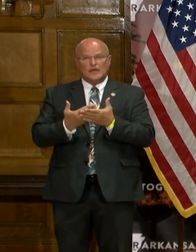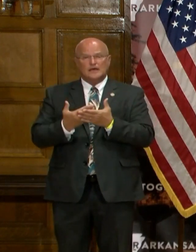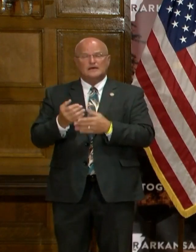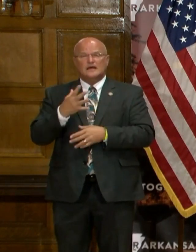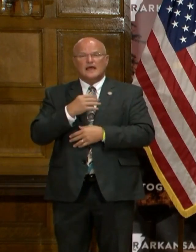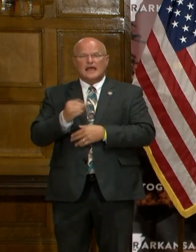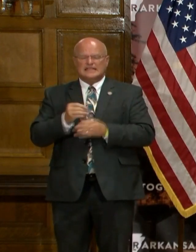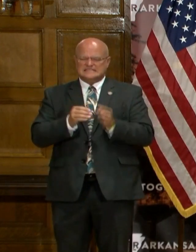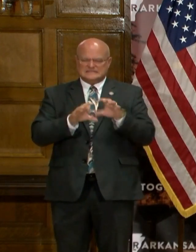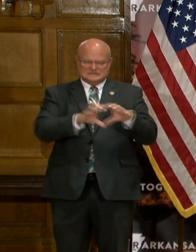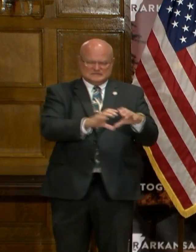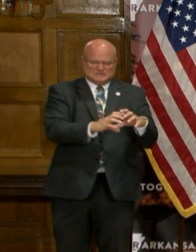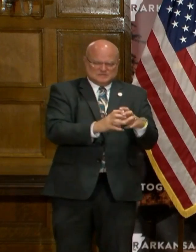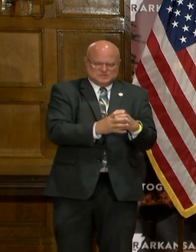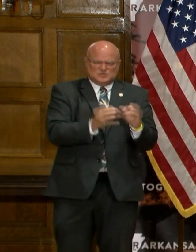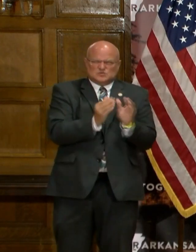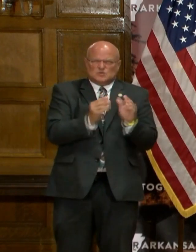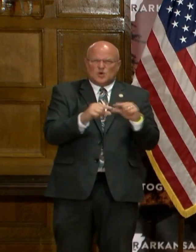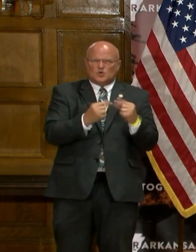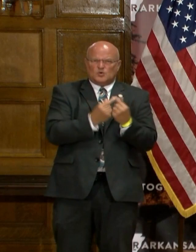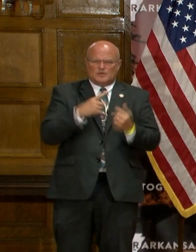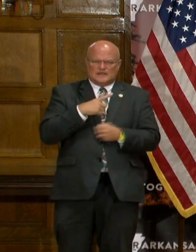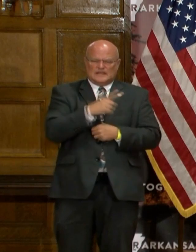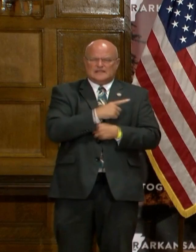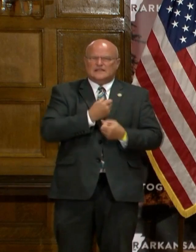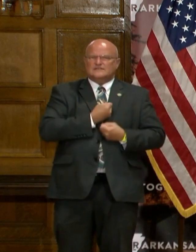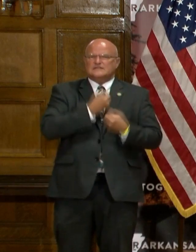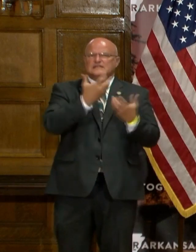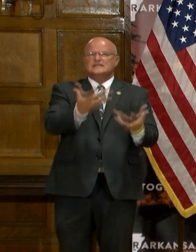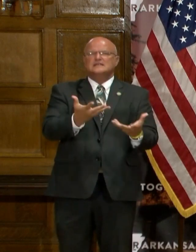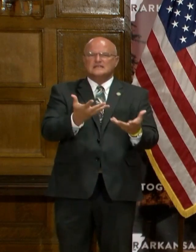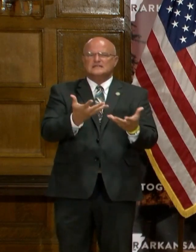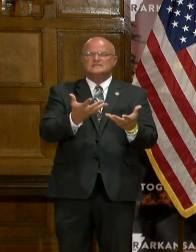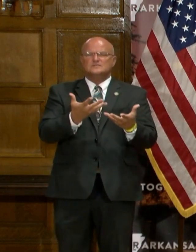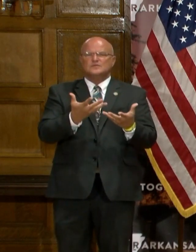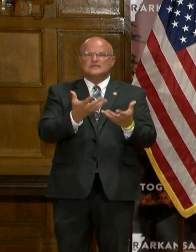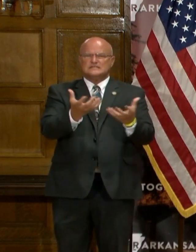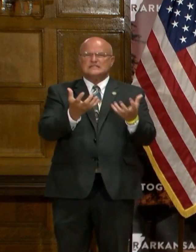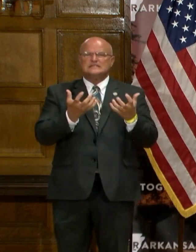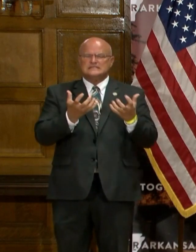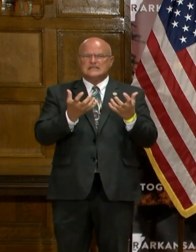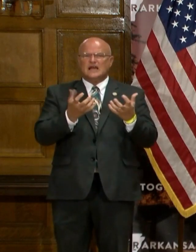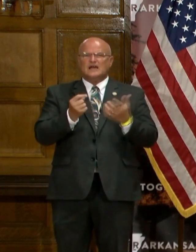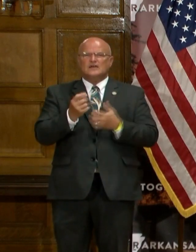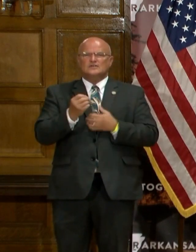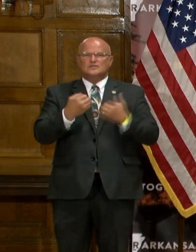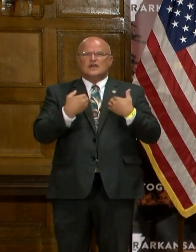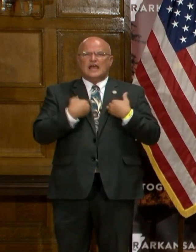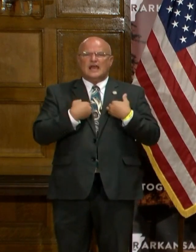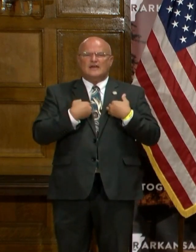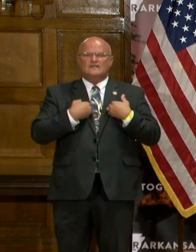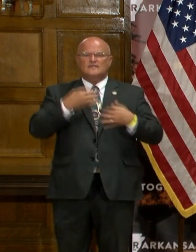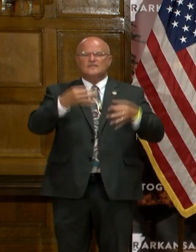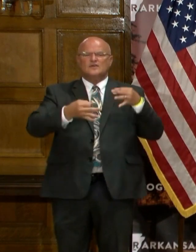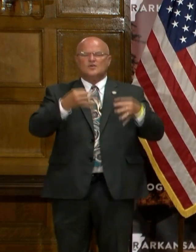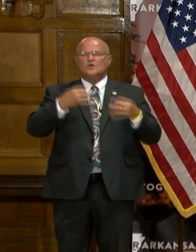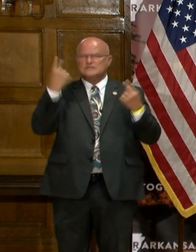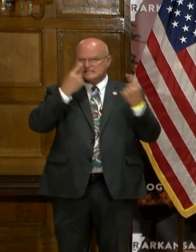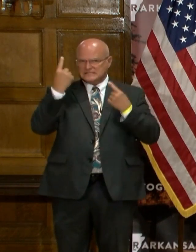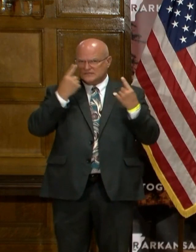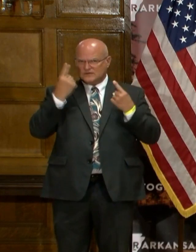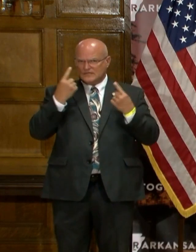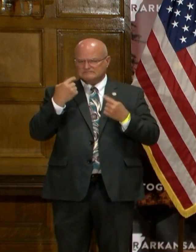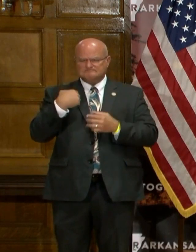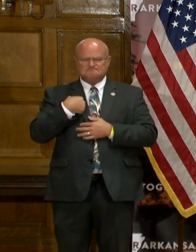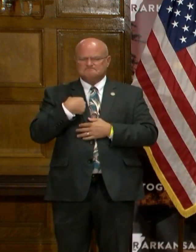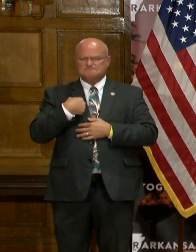and there's a minority of legislators that have expressed a desire to have the courts consider it. I